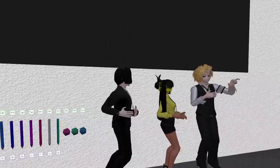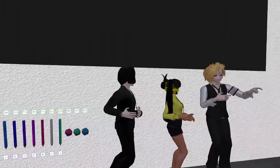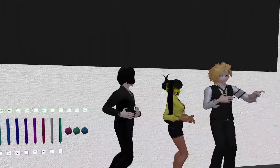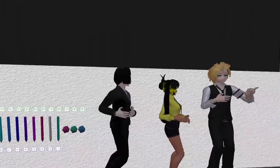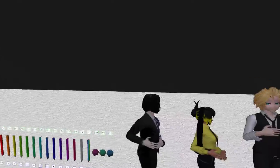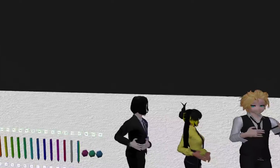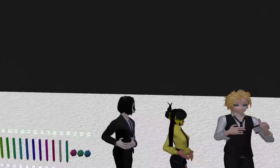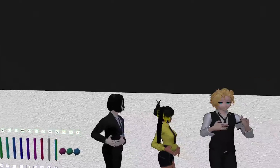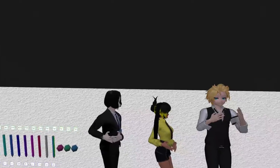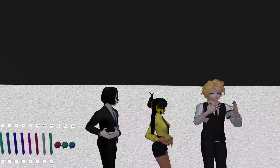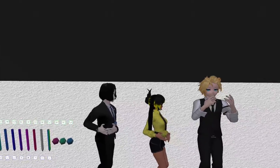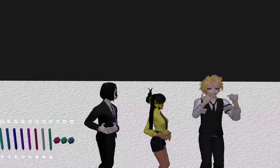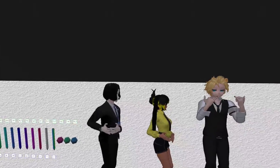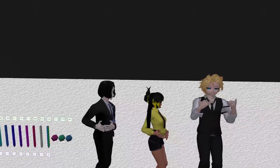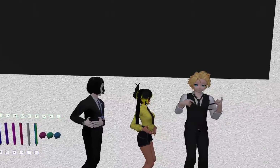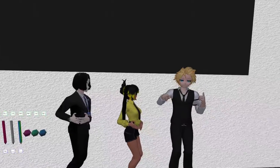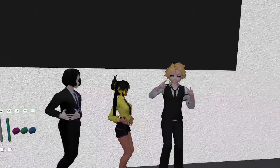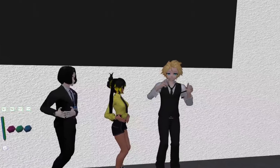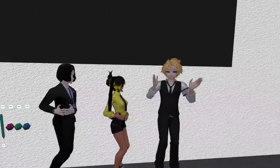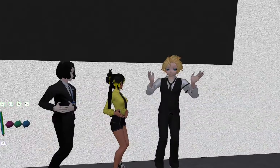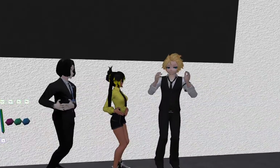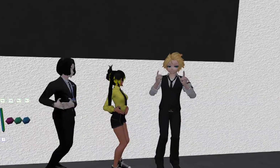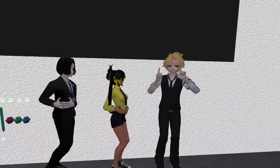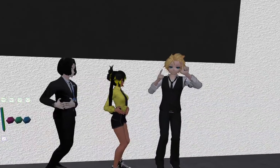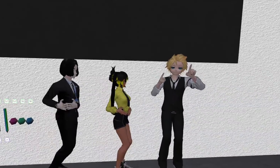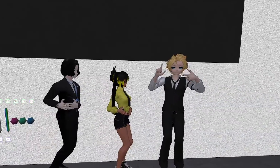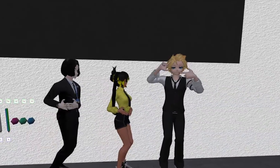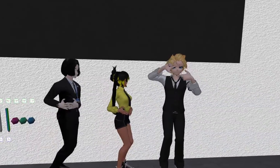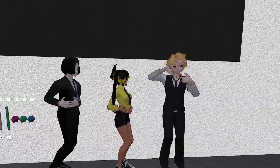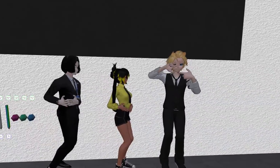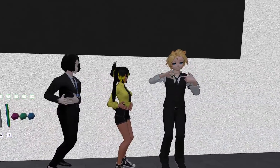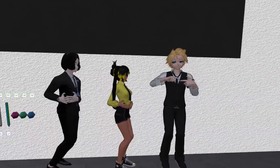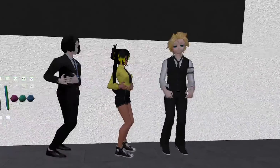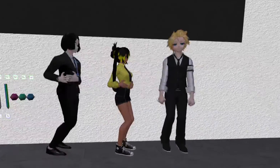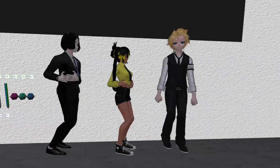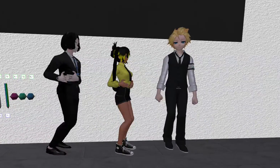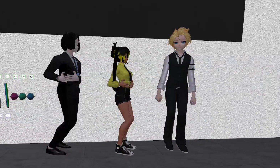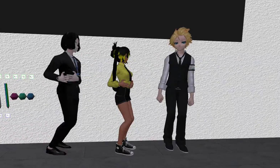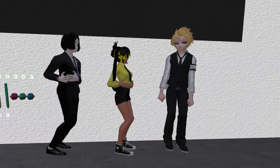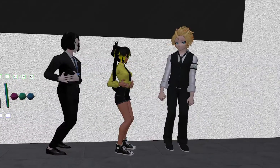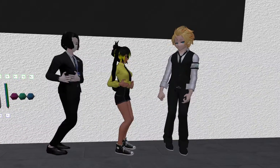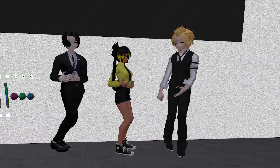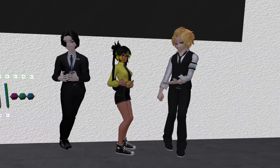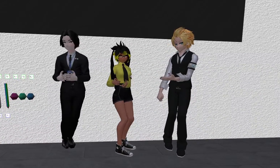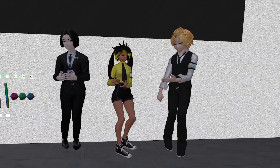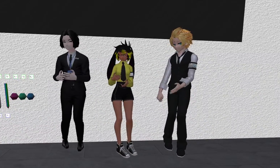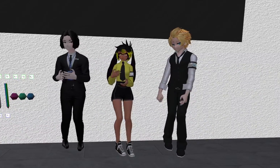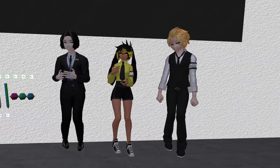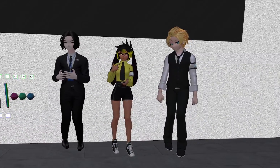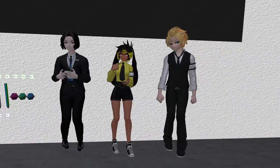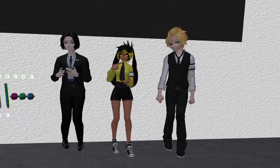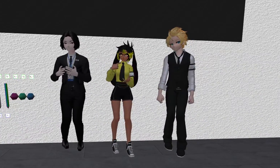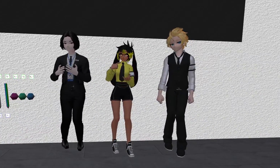Thank you for coming to this class. We hope you enjoyed it. So now we'll all head out to the lobby to take a group